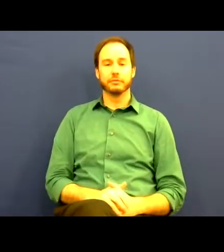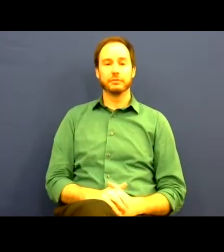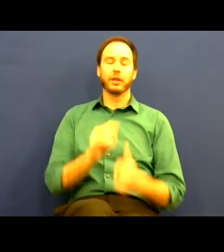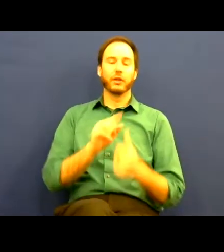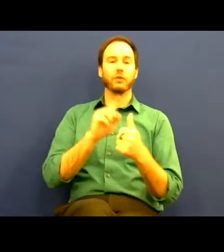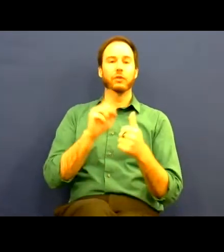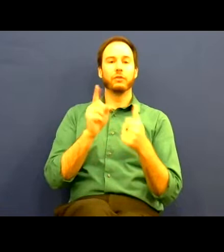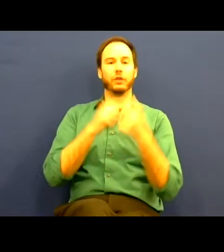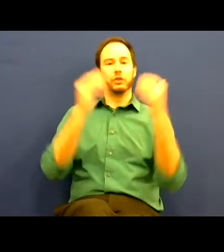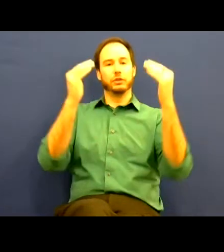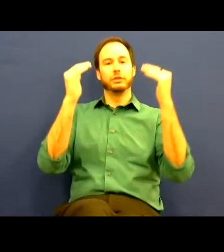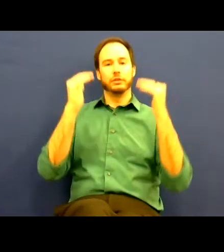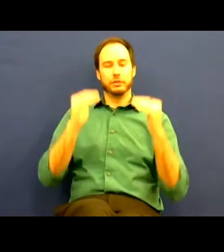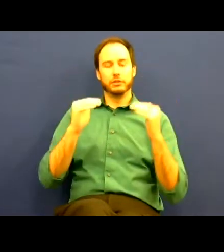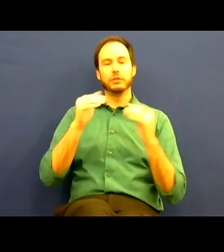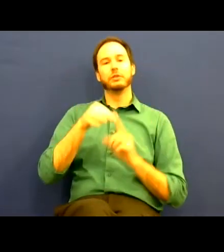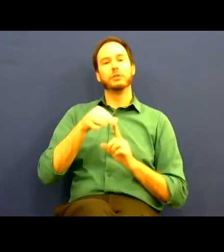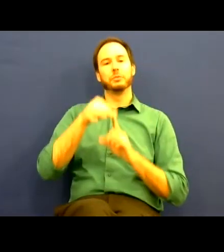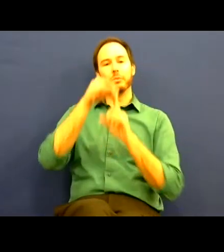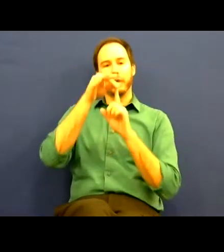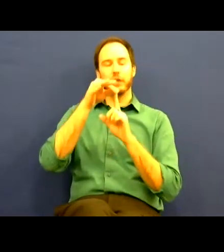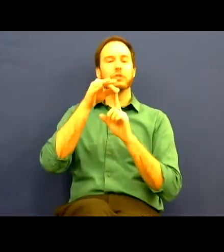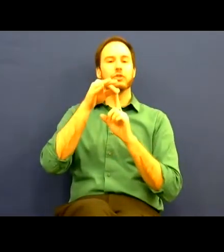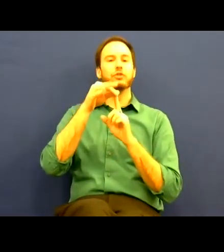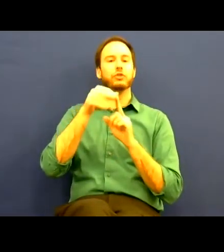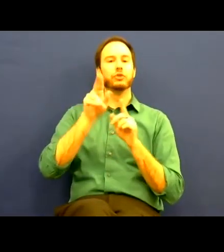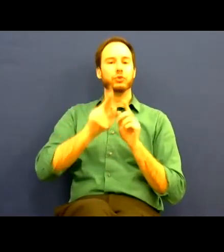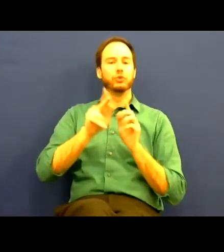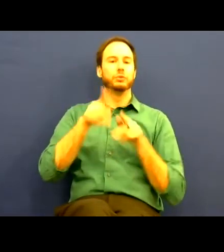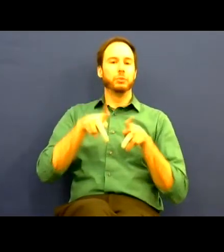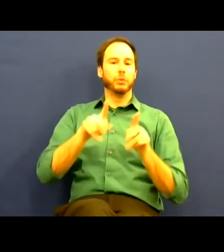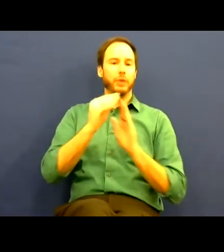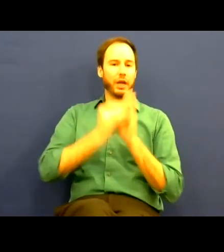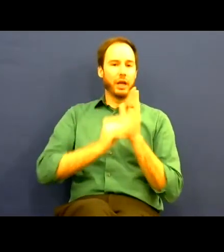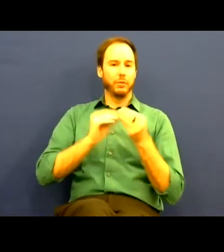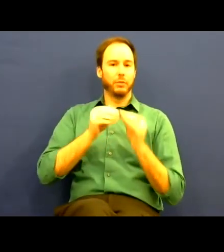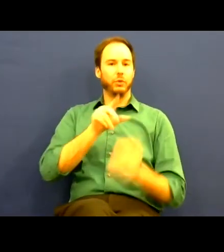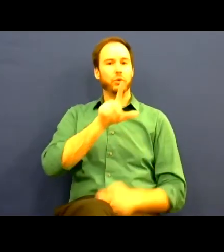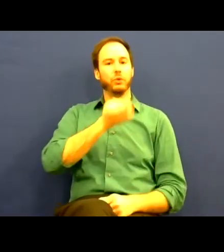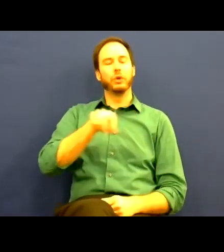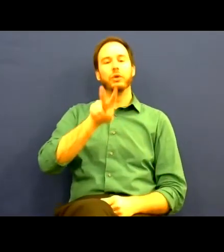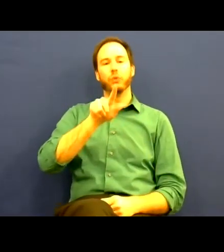First up, we have special use permit application number